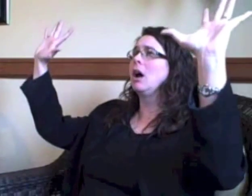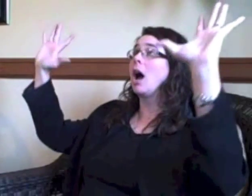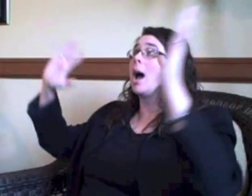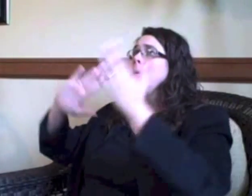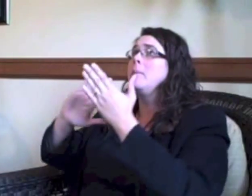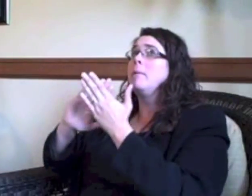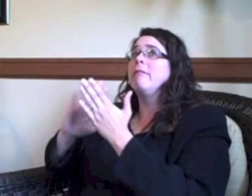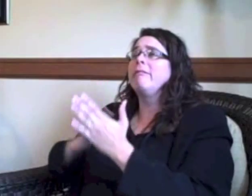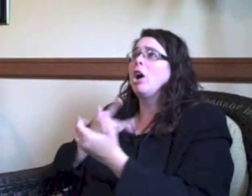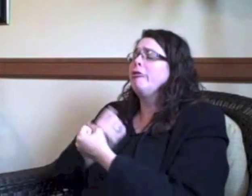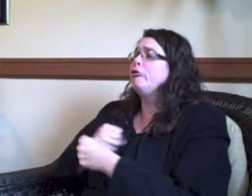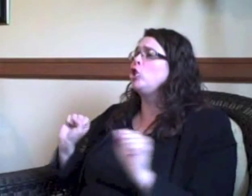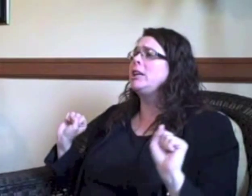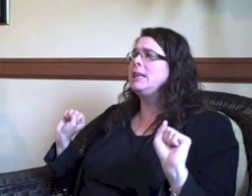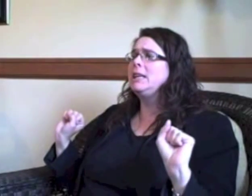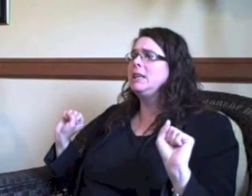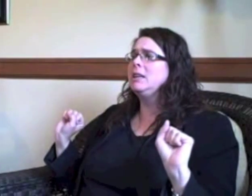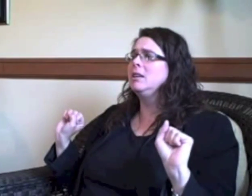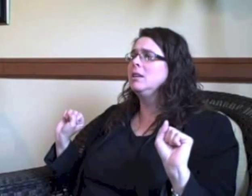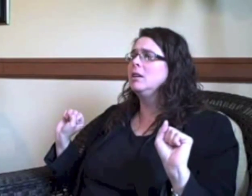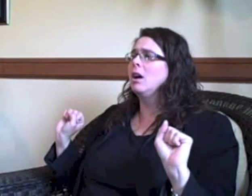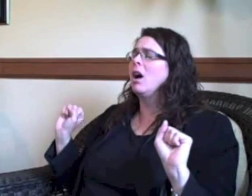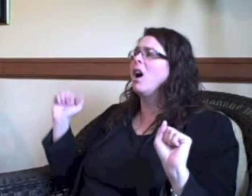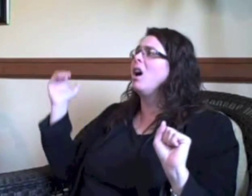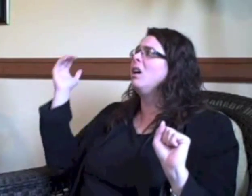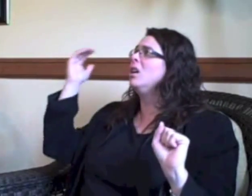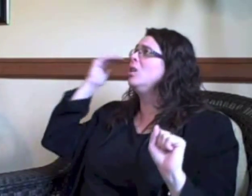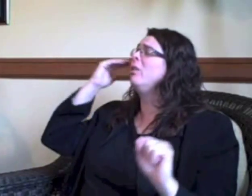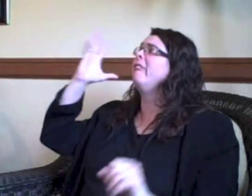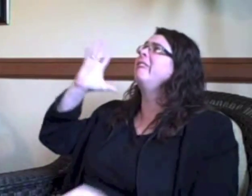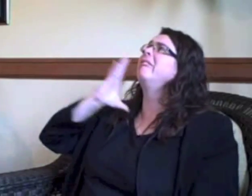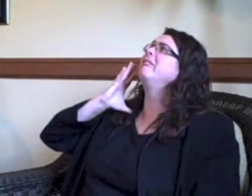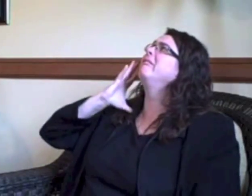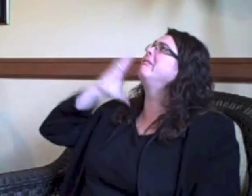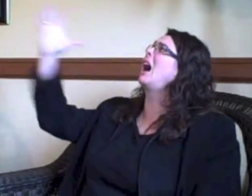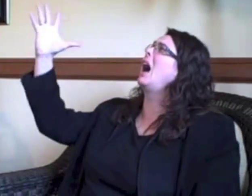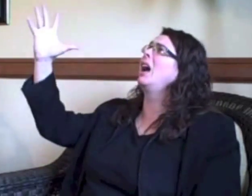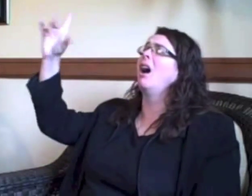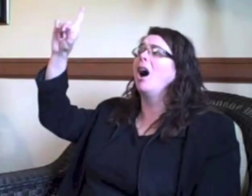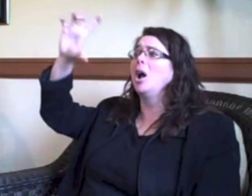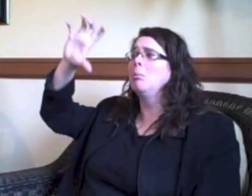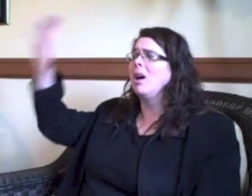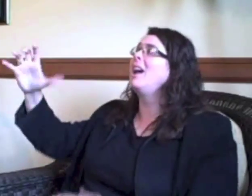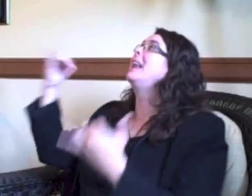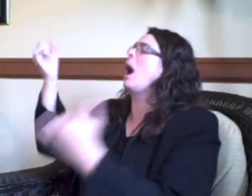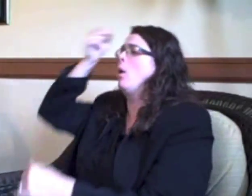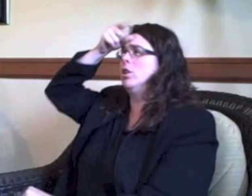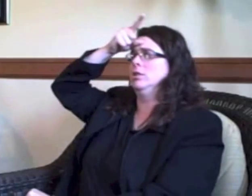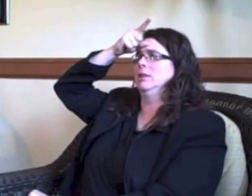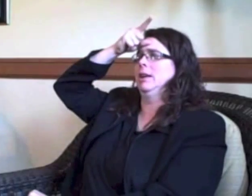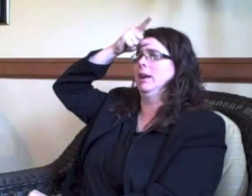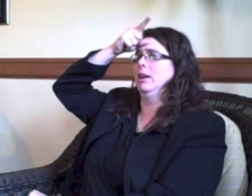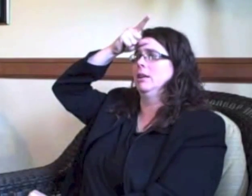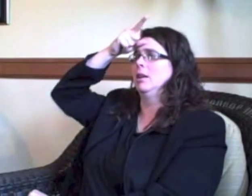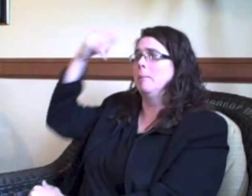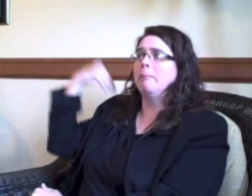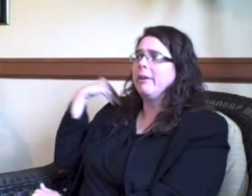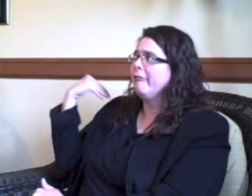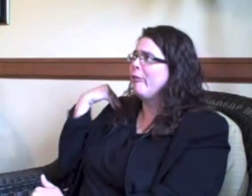holding me down release, and I became instantly free. And I knew 100%